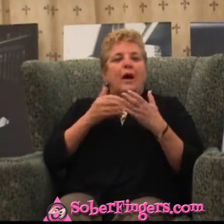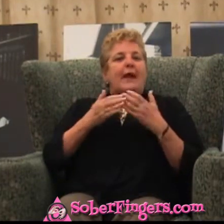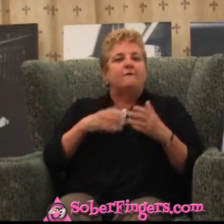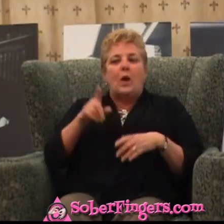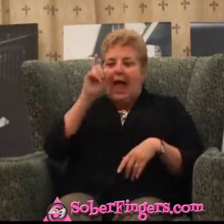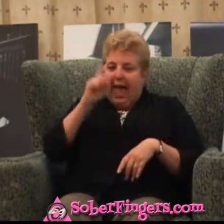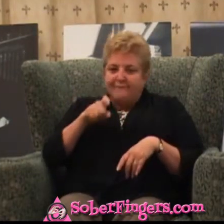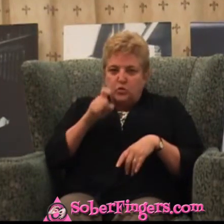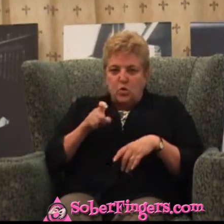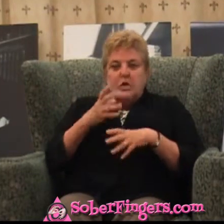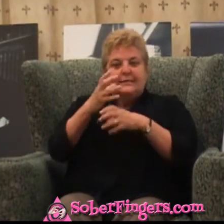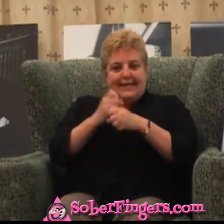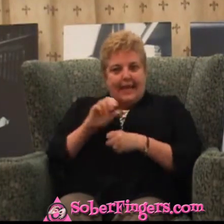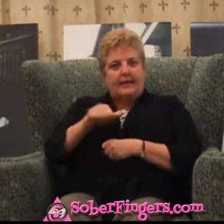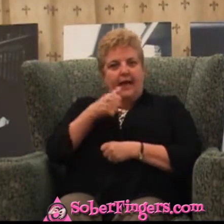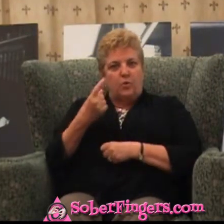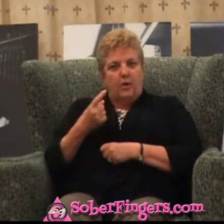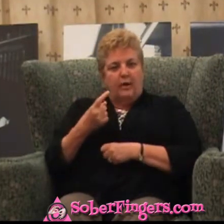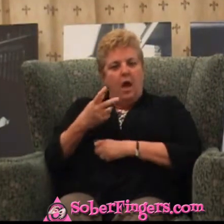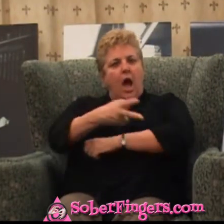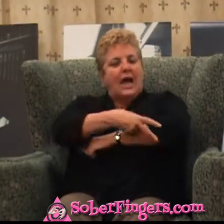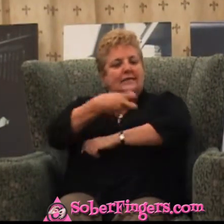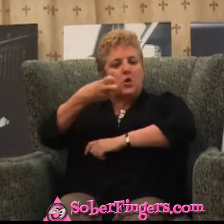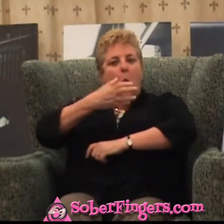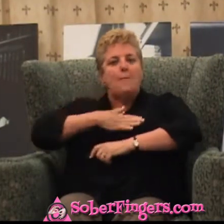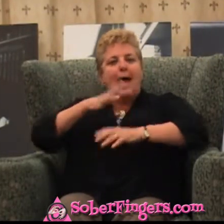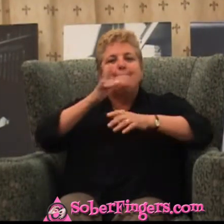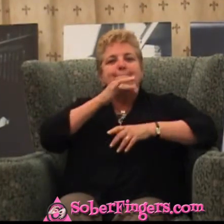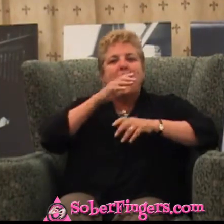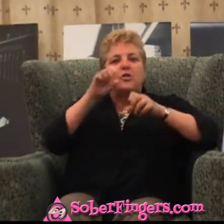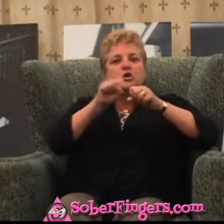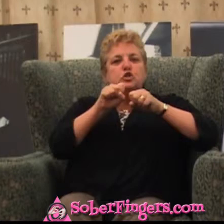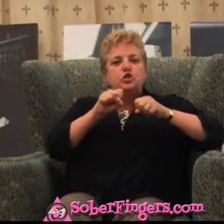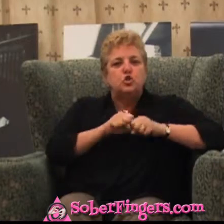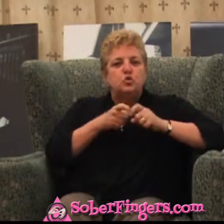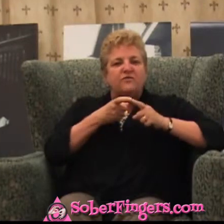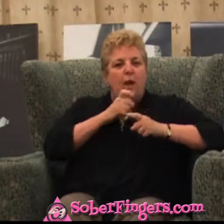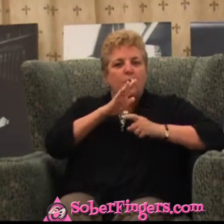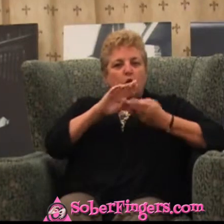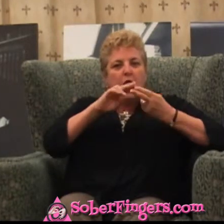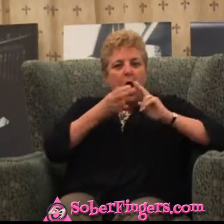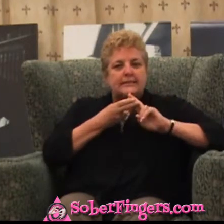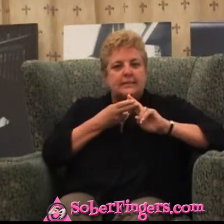one. I was stealing my mother's shoes out her closet to get.